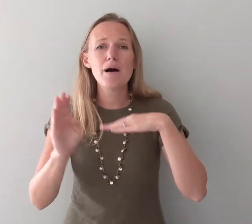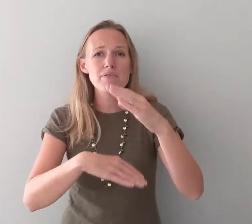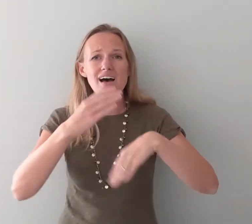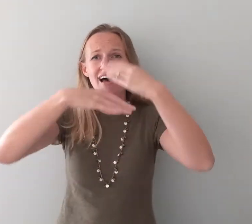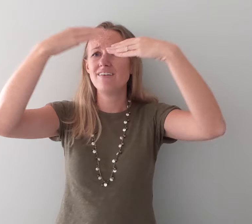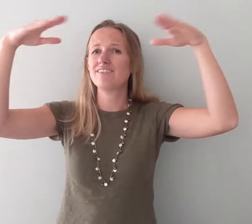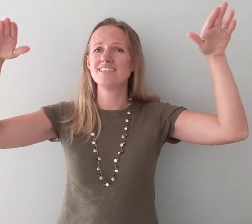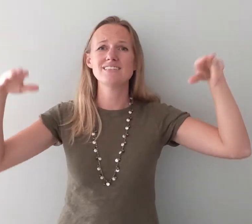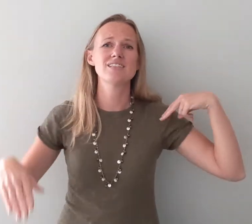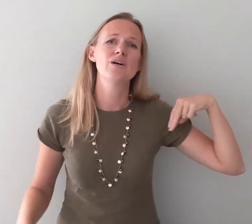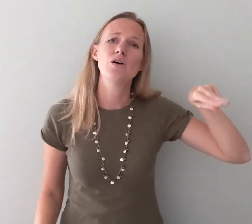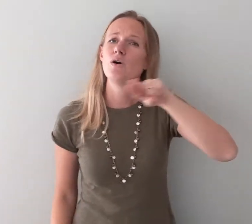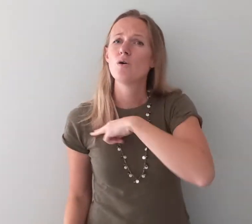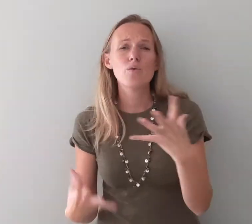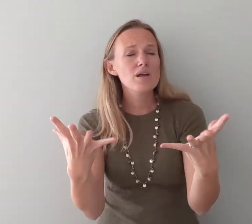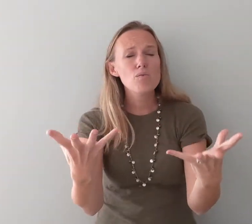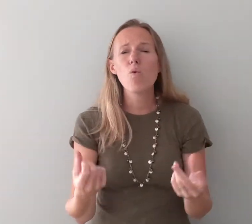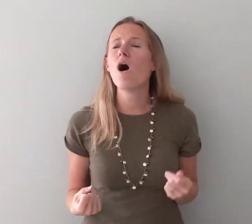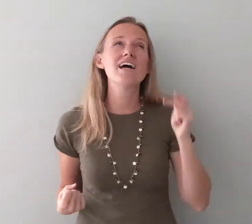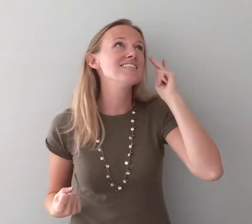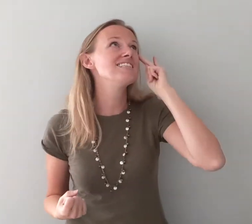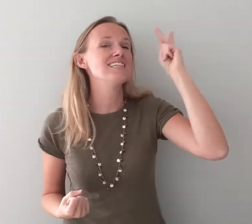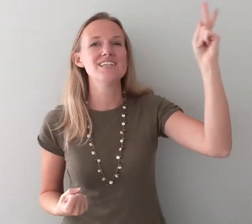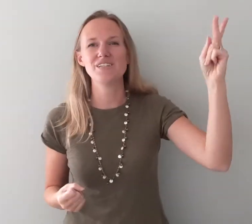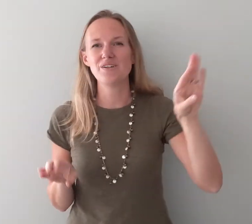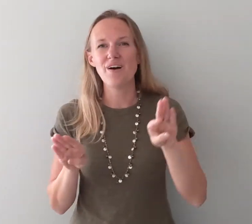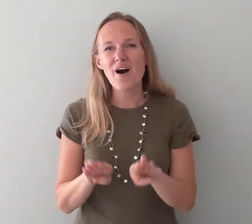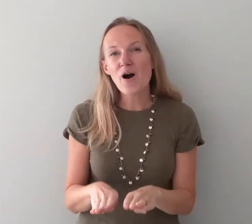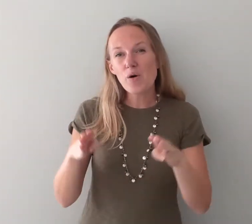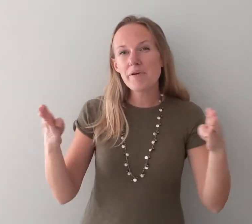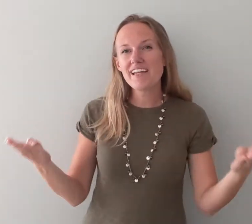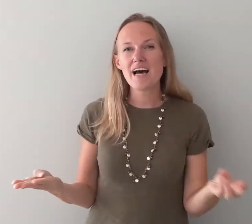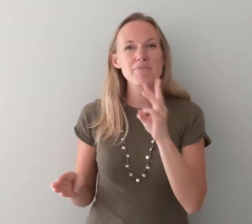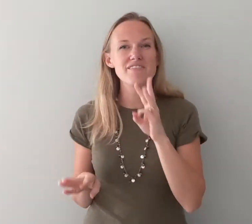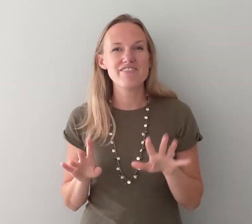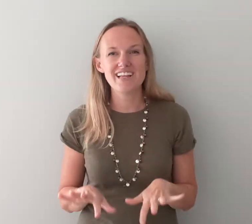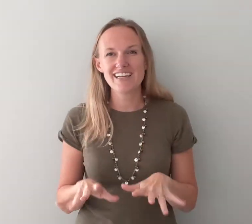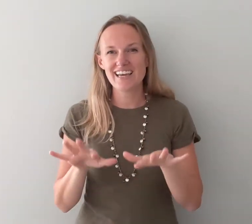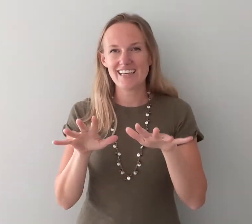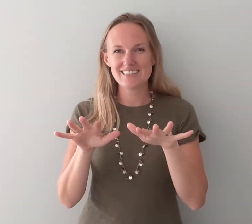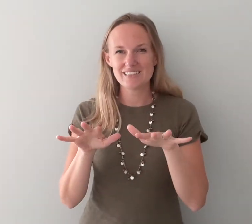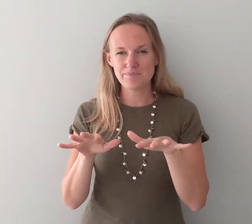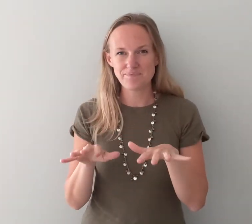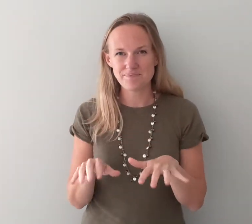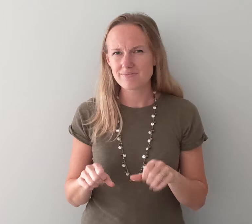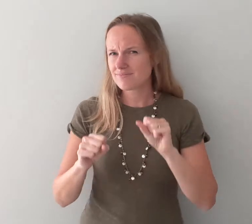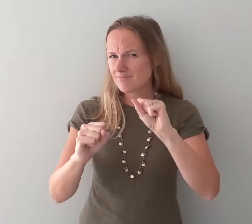the heavens. We want to see you. Open up the floodgates.